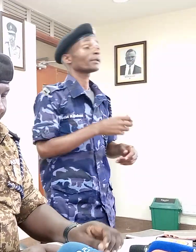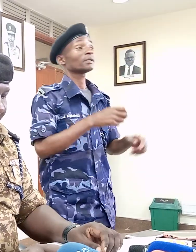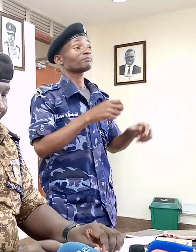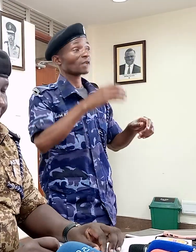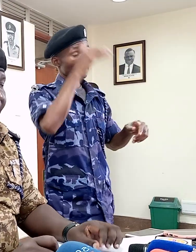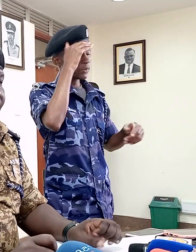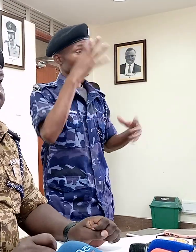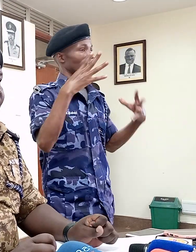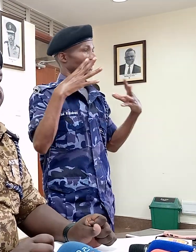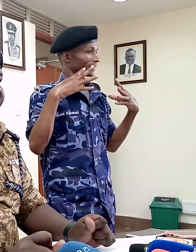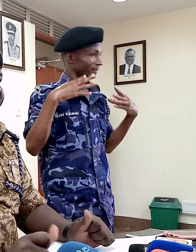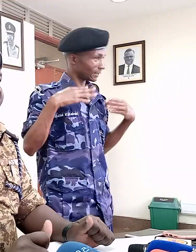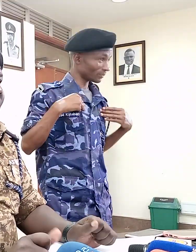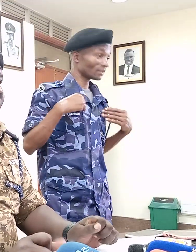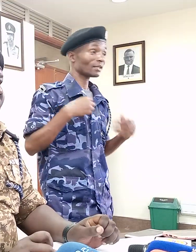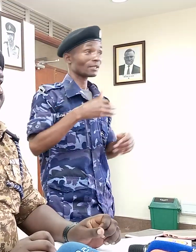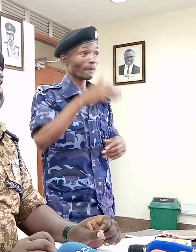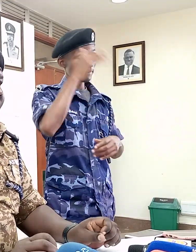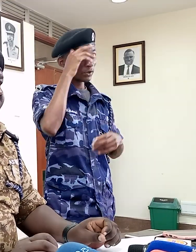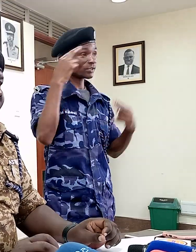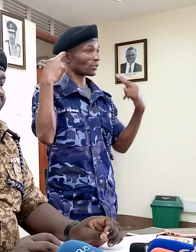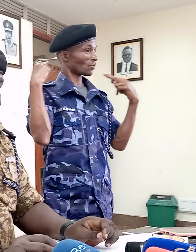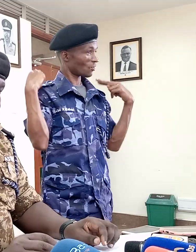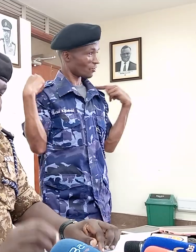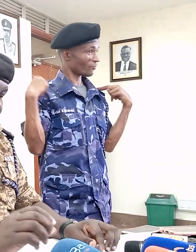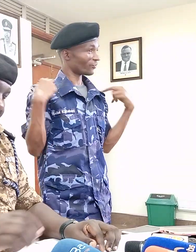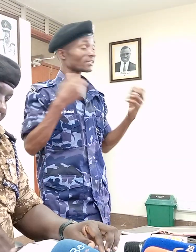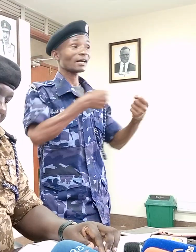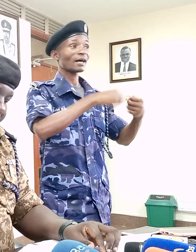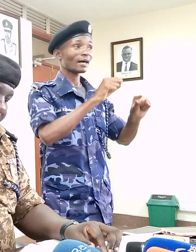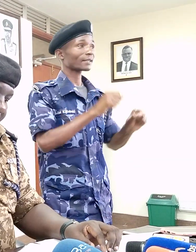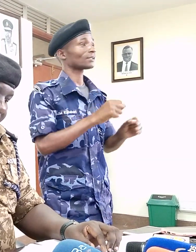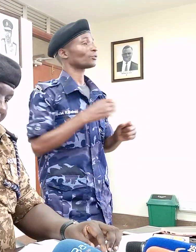officer are highly regrettable, and it's